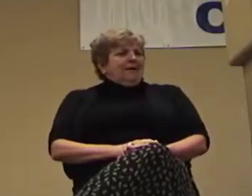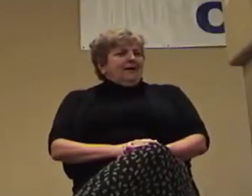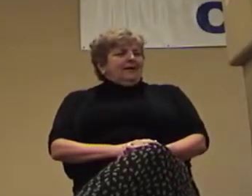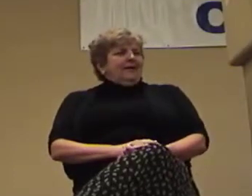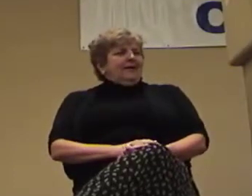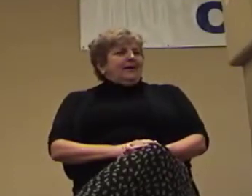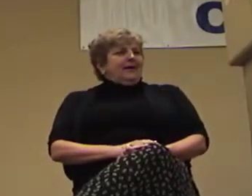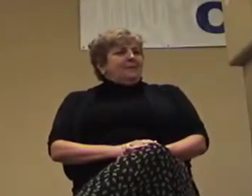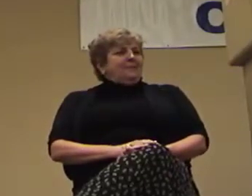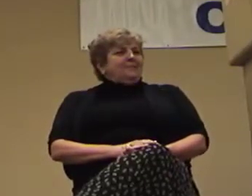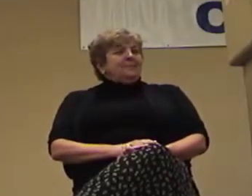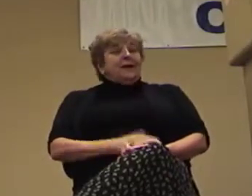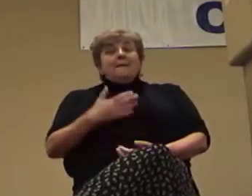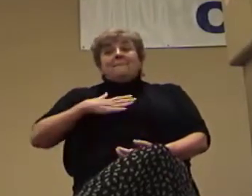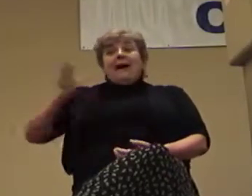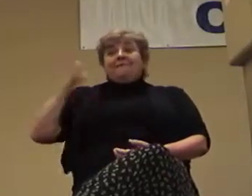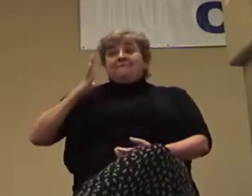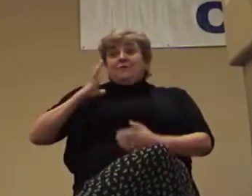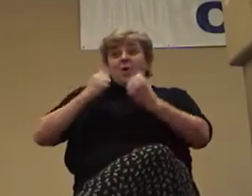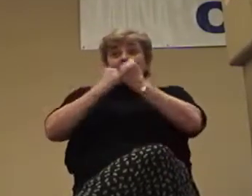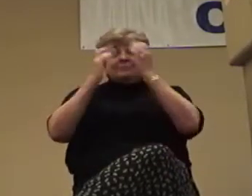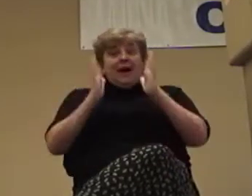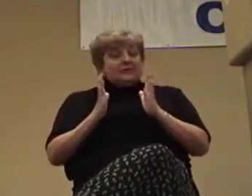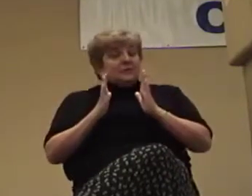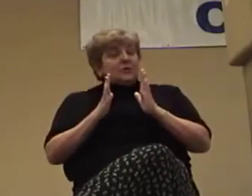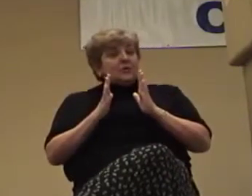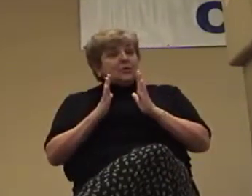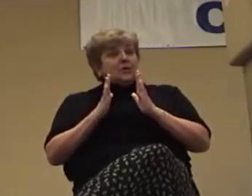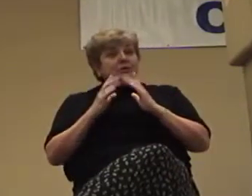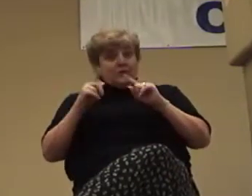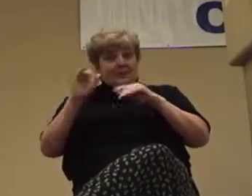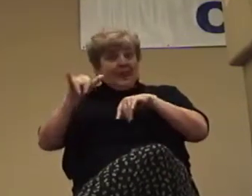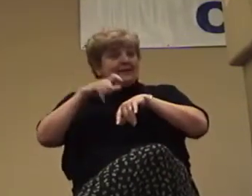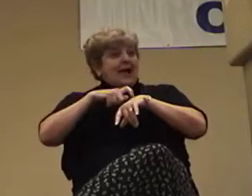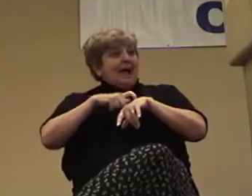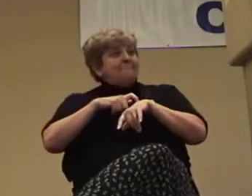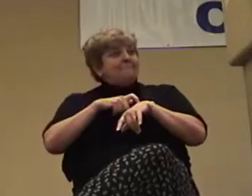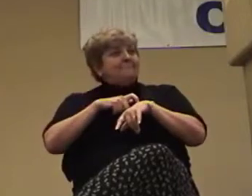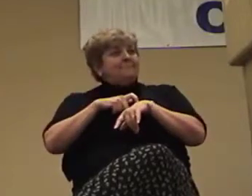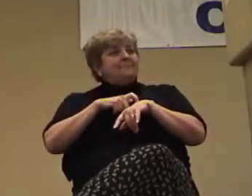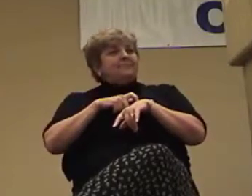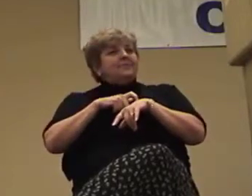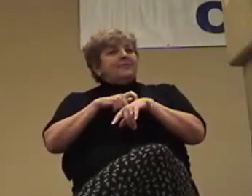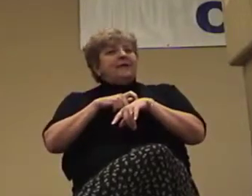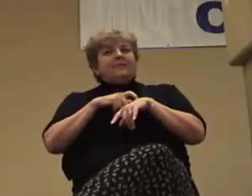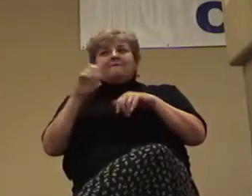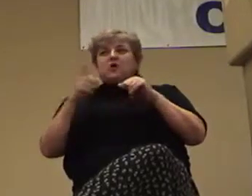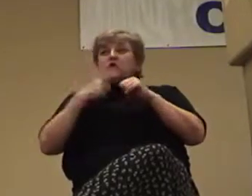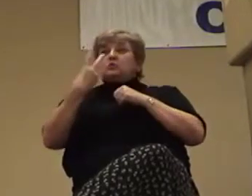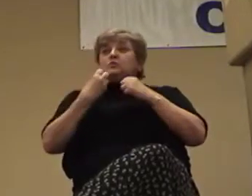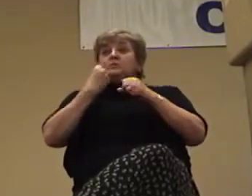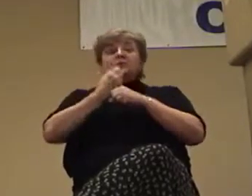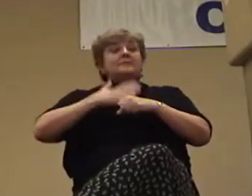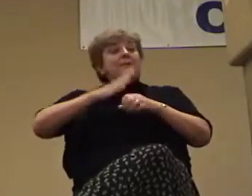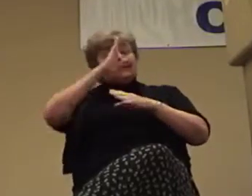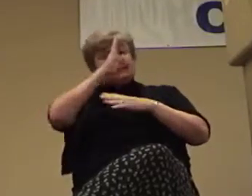My former sponsor, who sponsored me during that period, sponsored me for the first few years of my sobriety, she would talk to me about